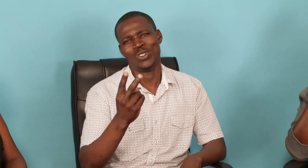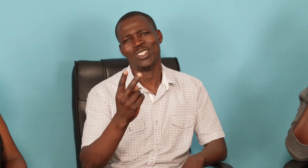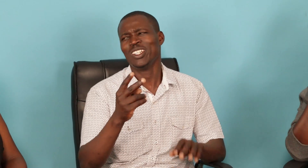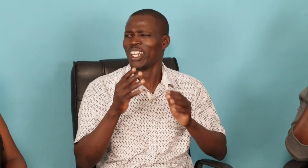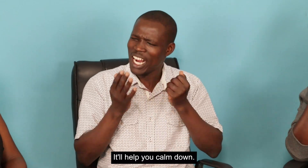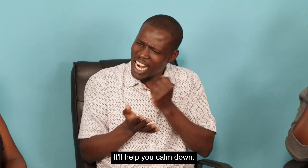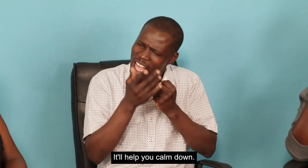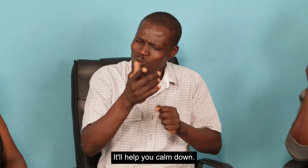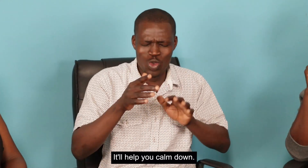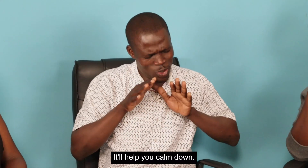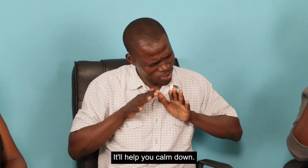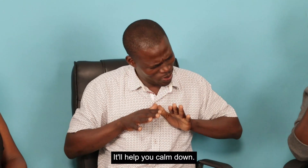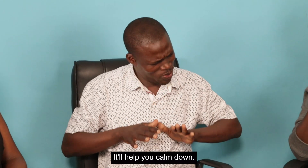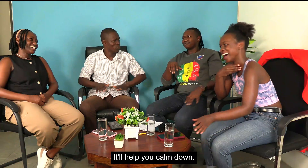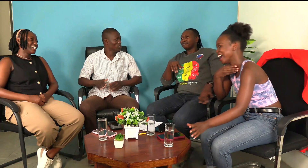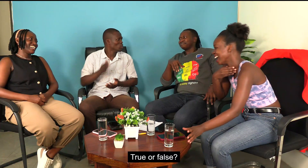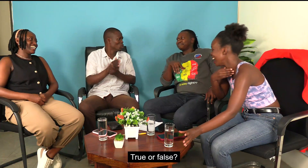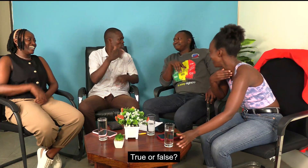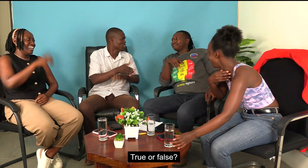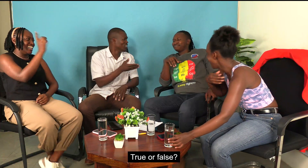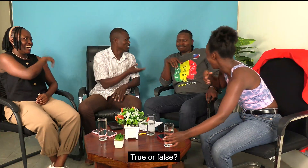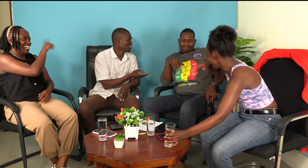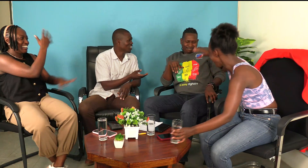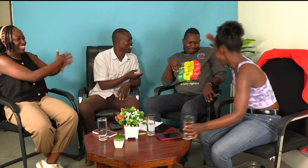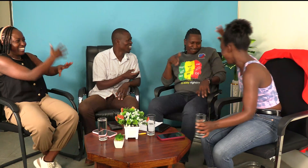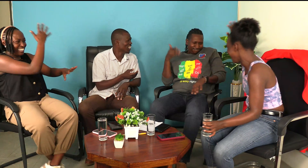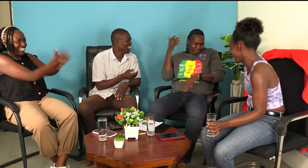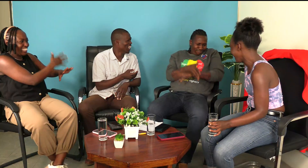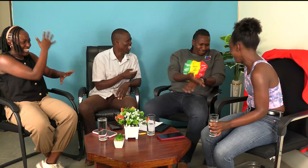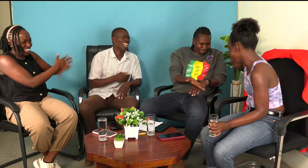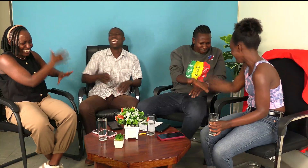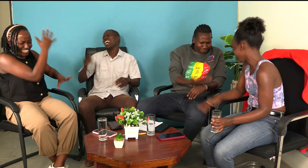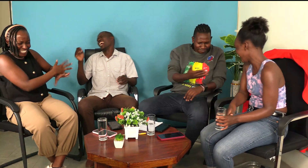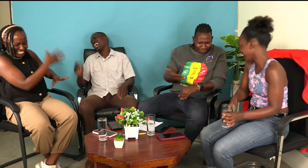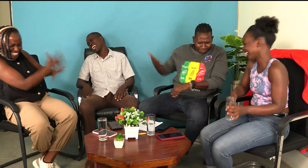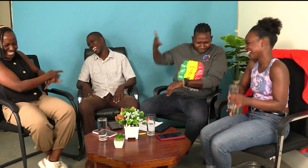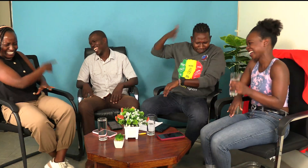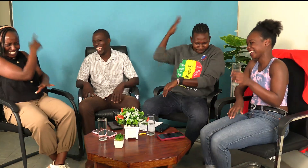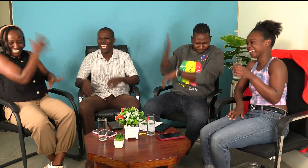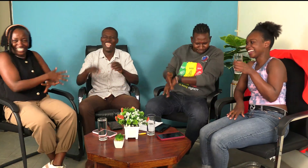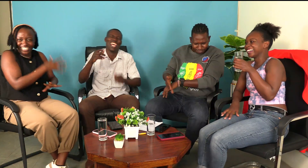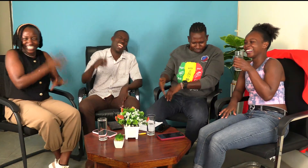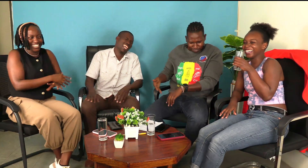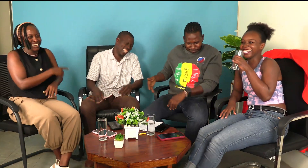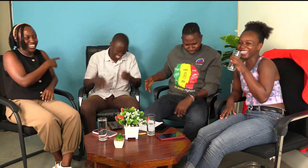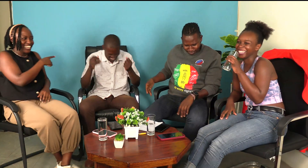don't you can run to alcohol so that it can quell your stress, right? I know.